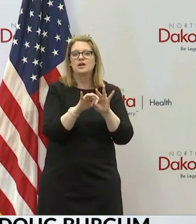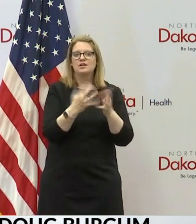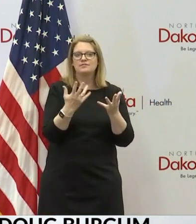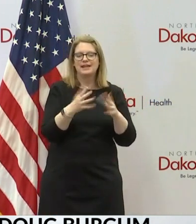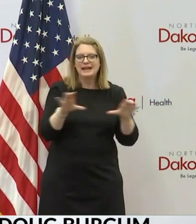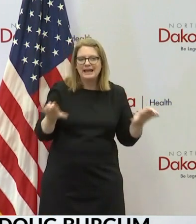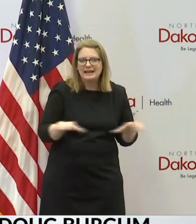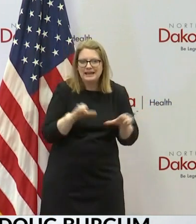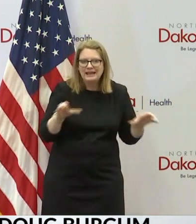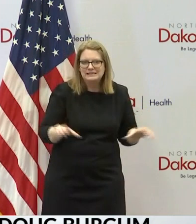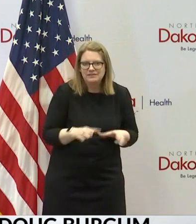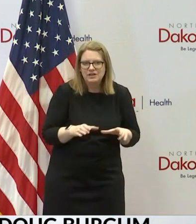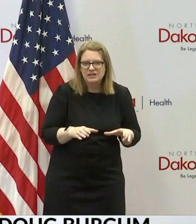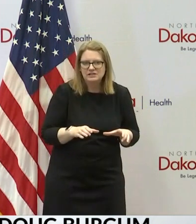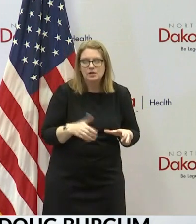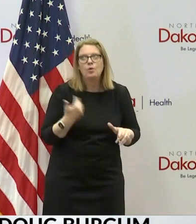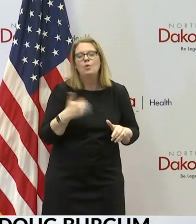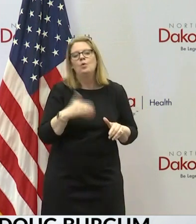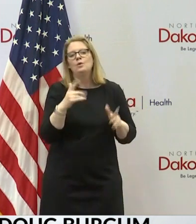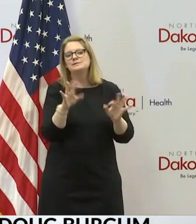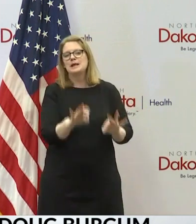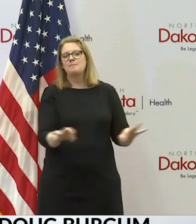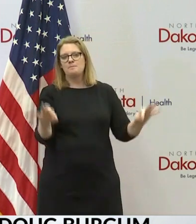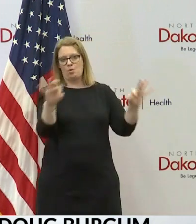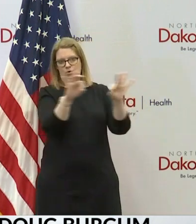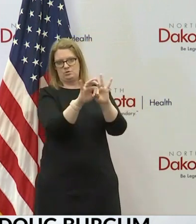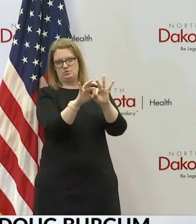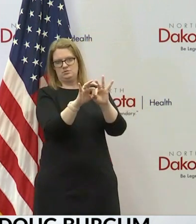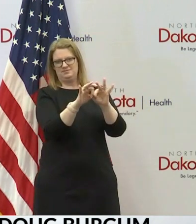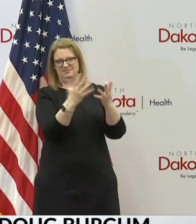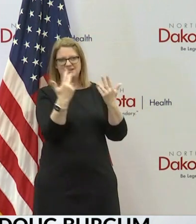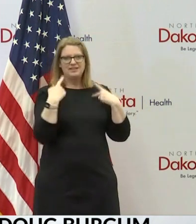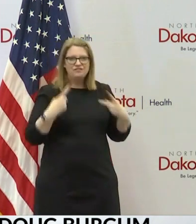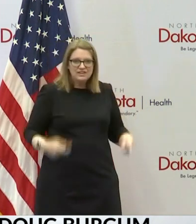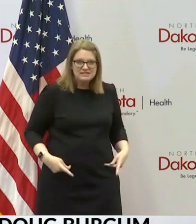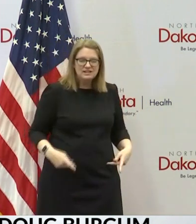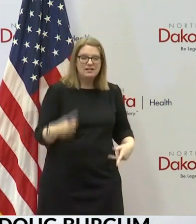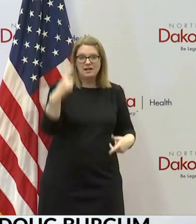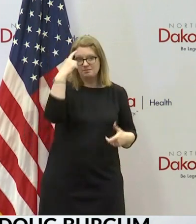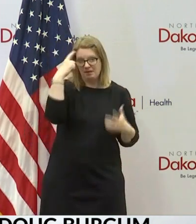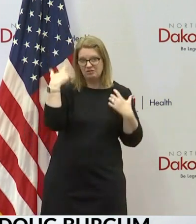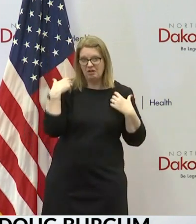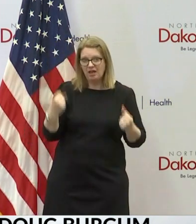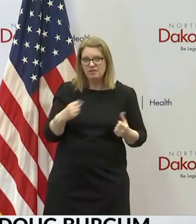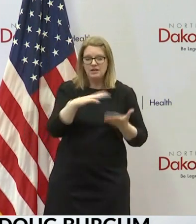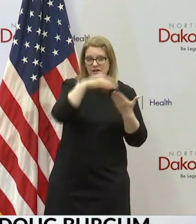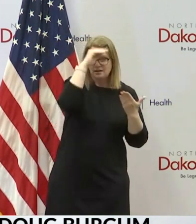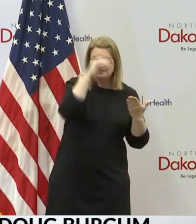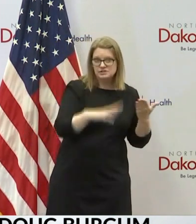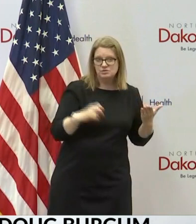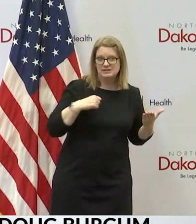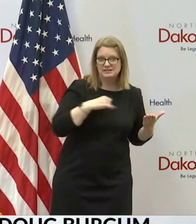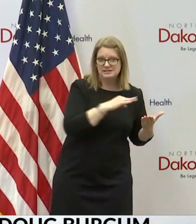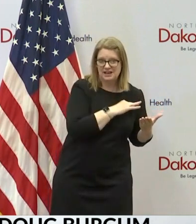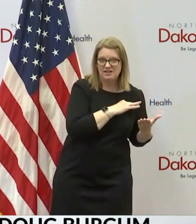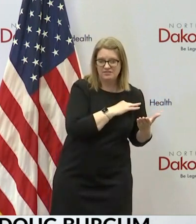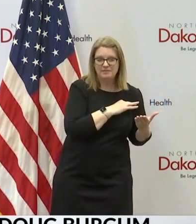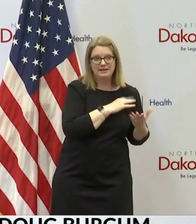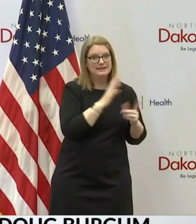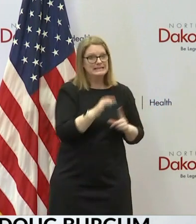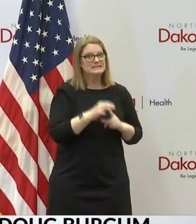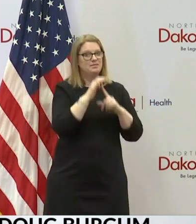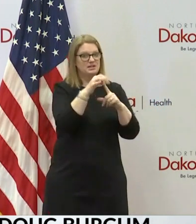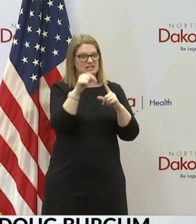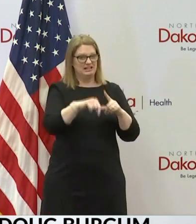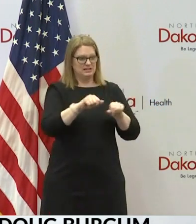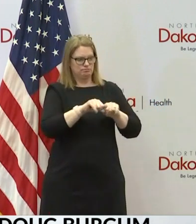activities is central to the well-being and mental health and physical health of students and staff, especially during this current pandemic.